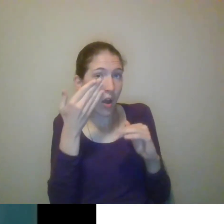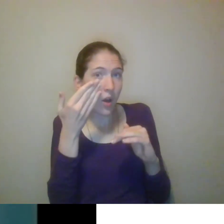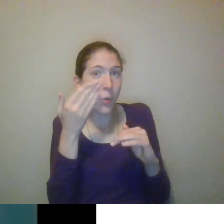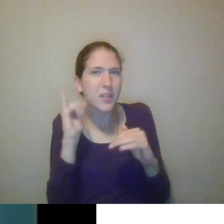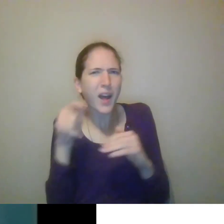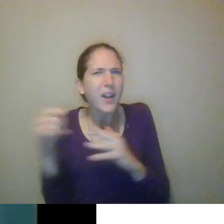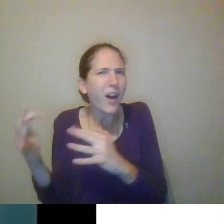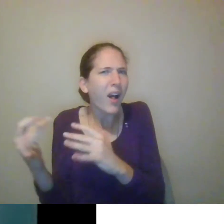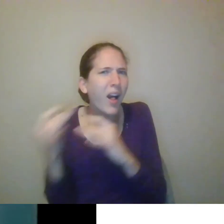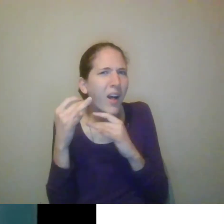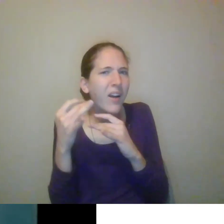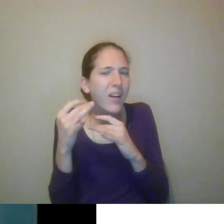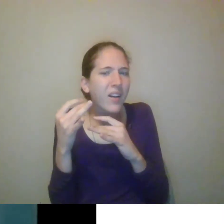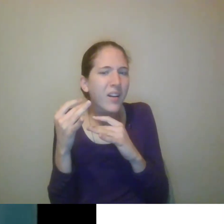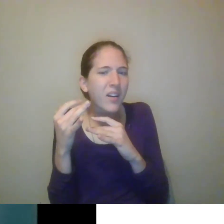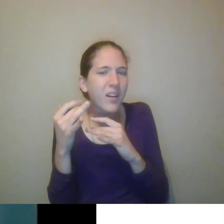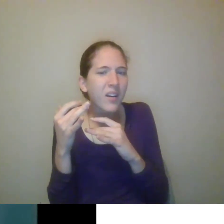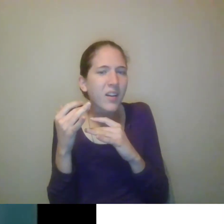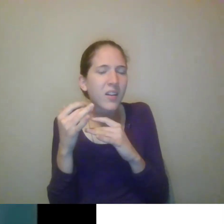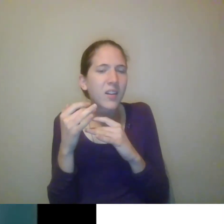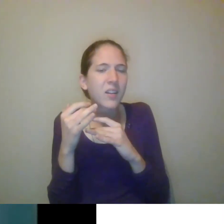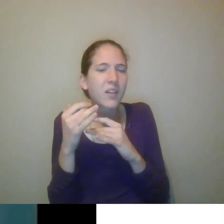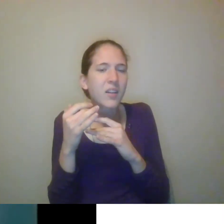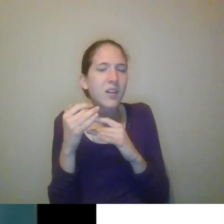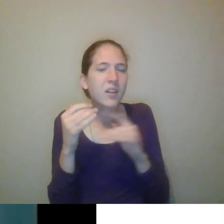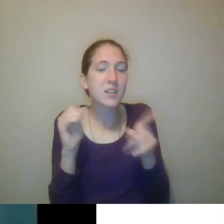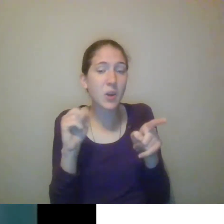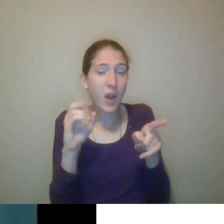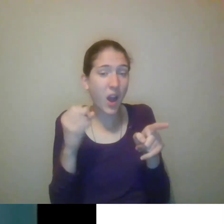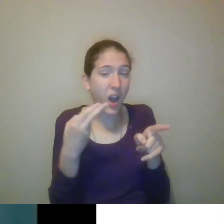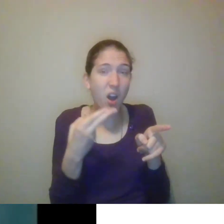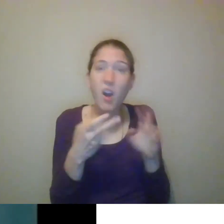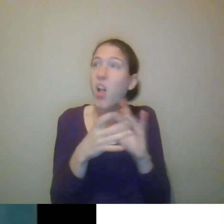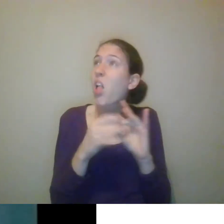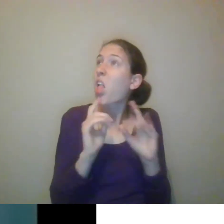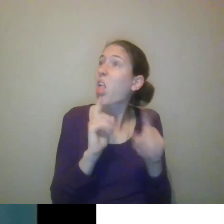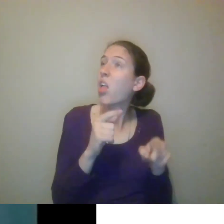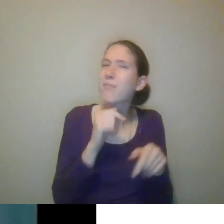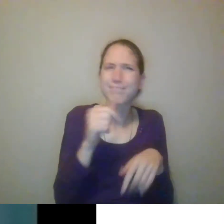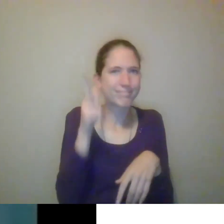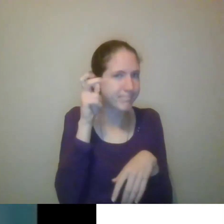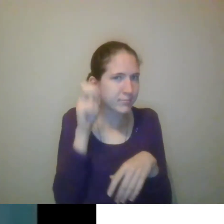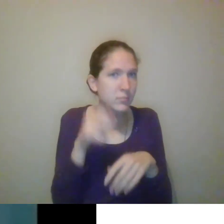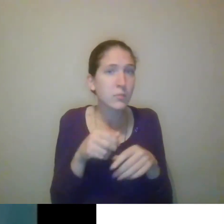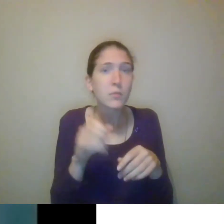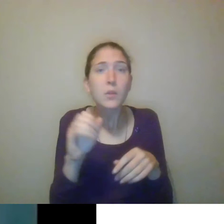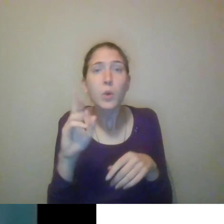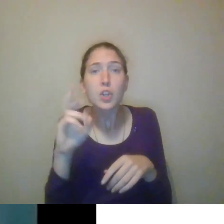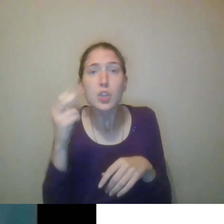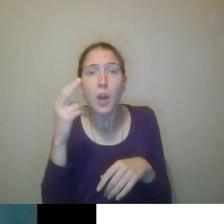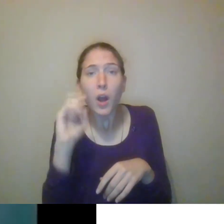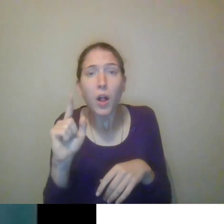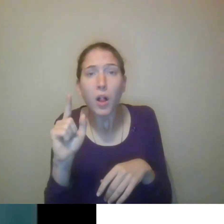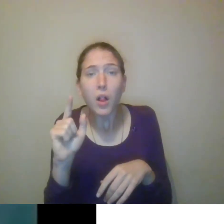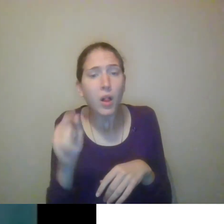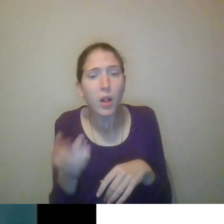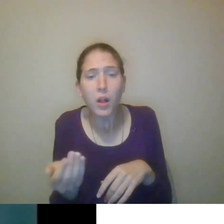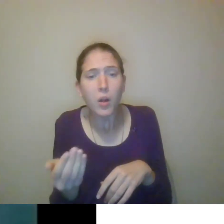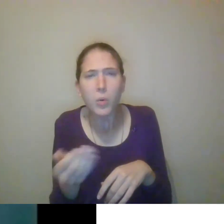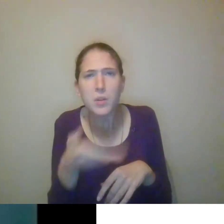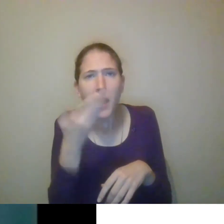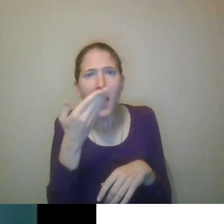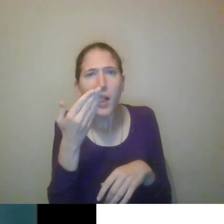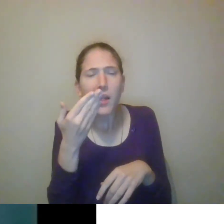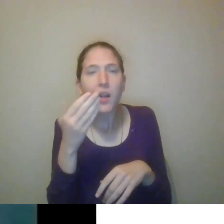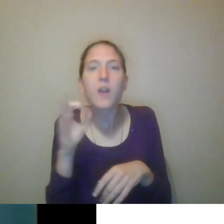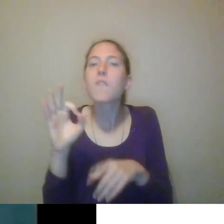Sarah? I don't know what you mean by that. Well, Rachel, what are we smelling? Not well.